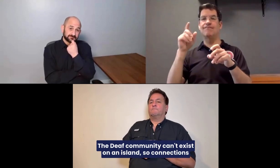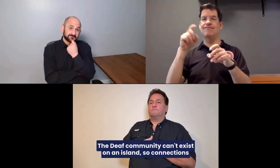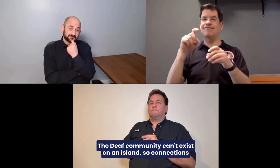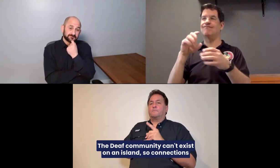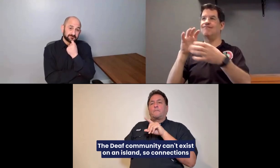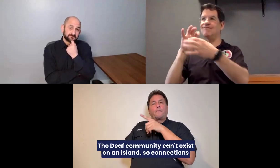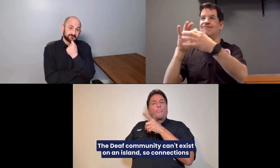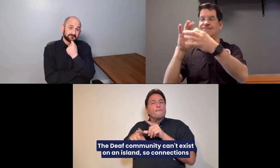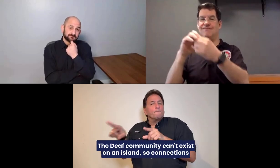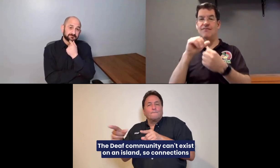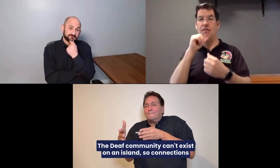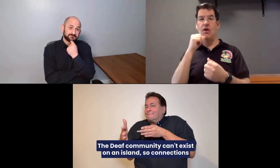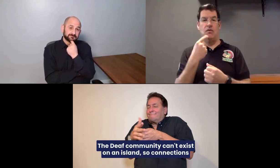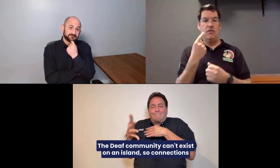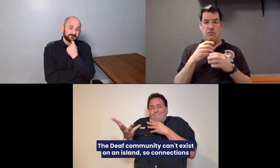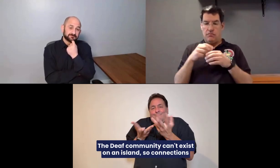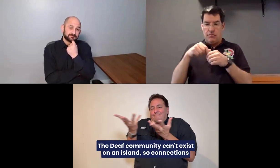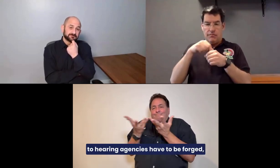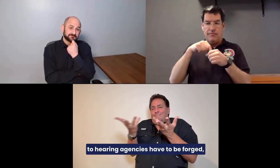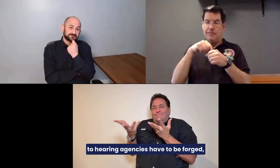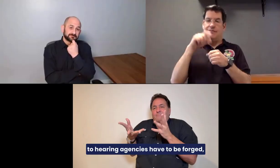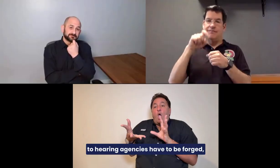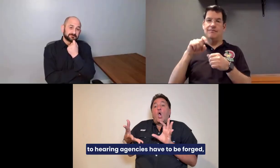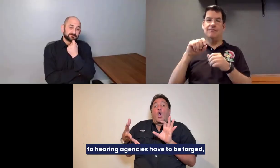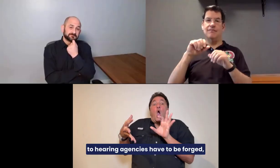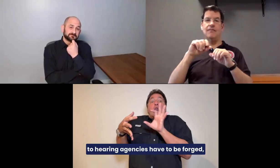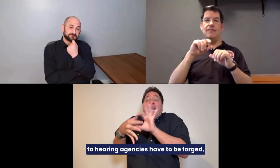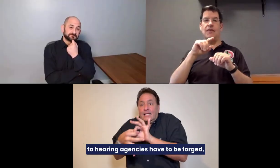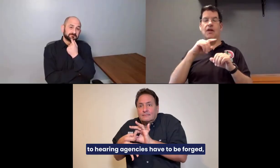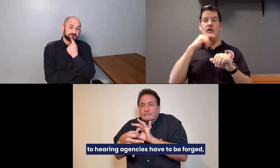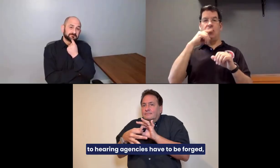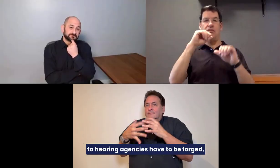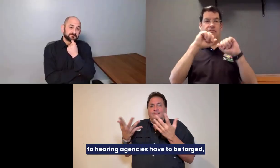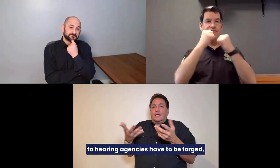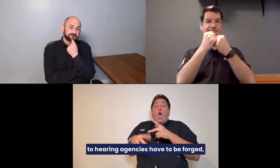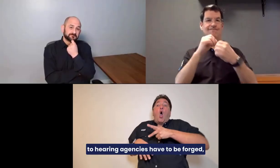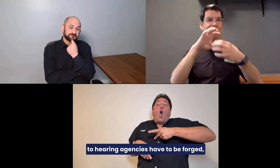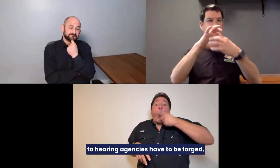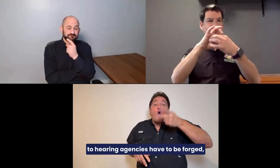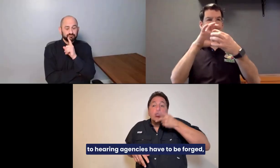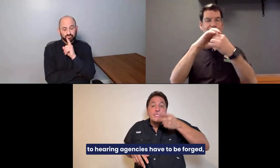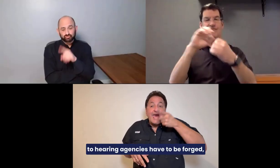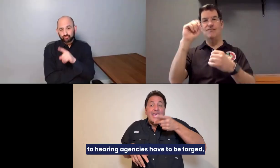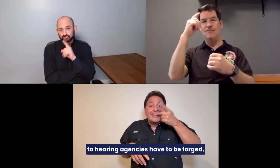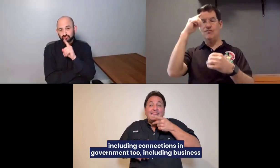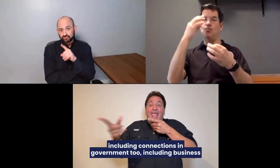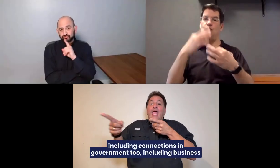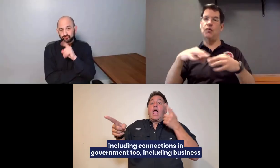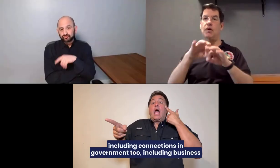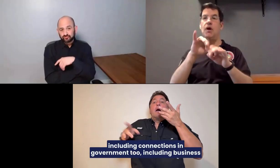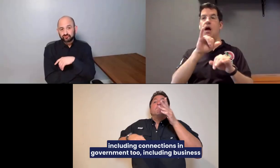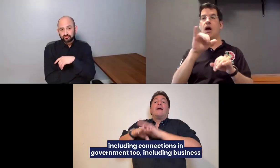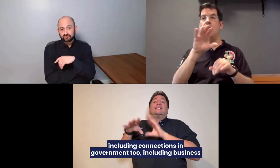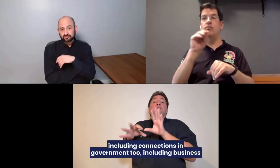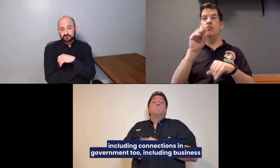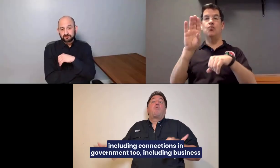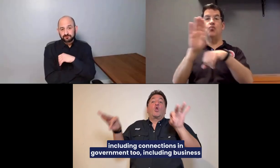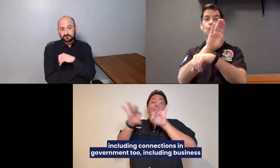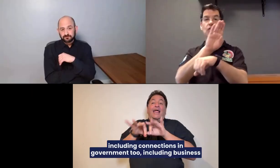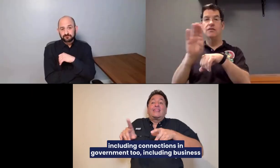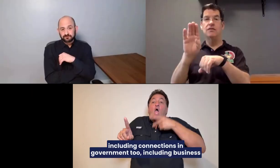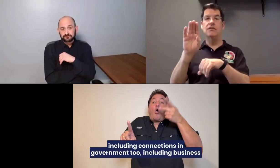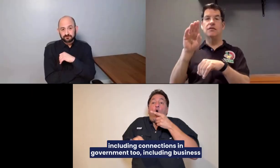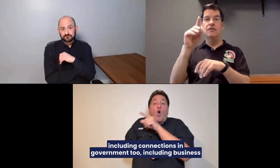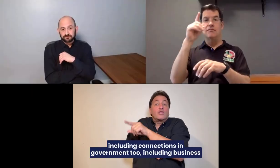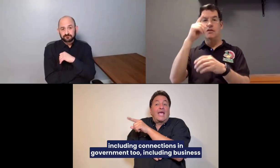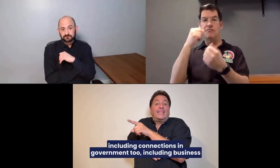on an island. So connections to hearing agencies have to be forged, including connections